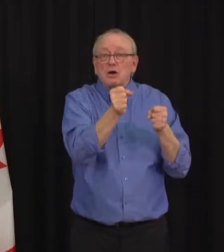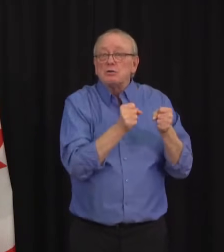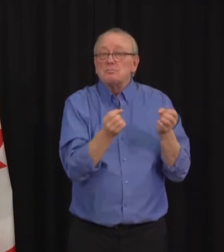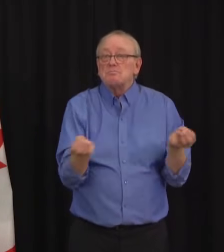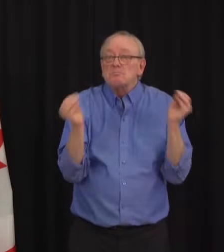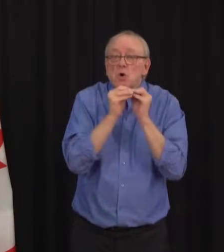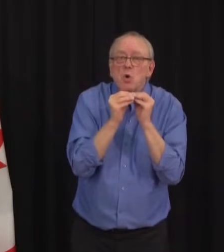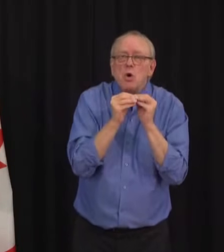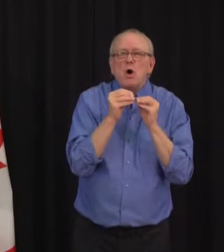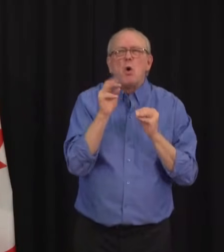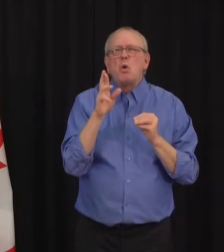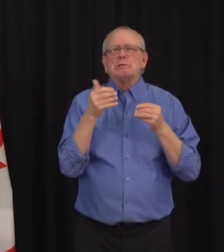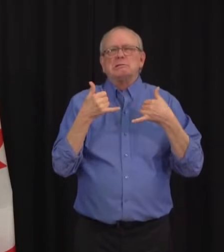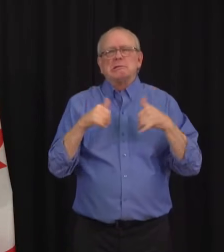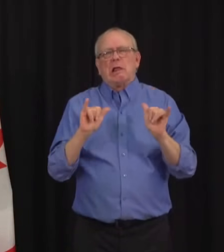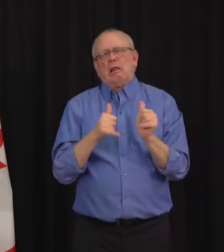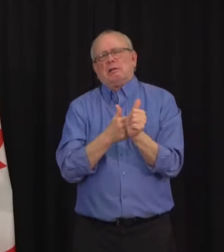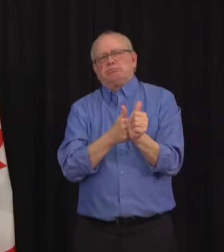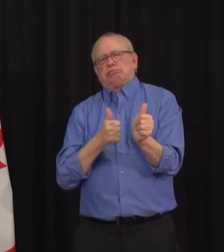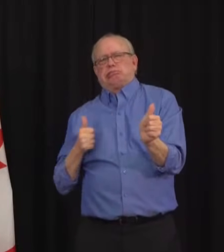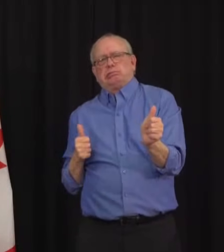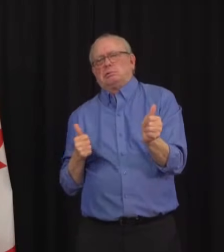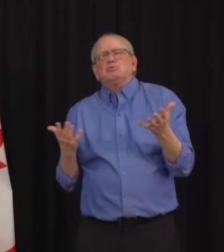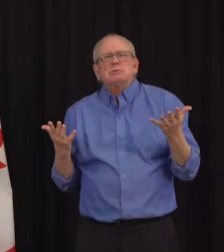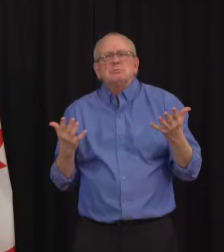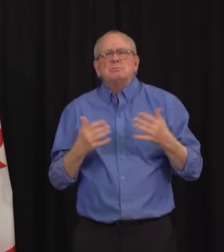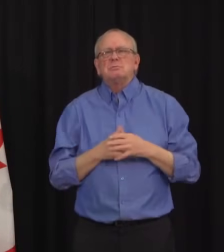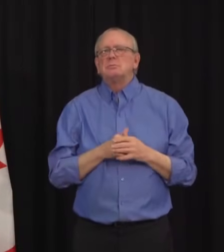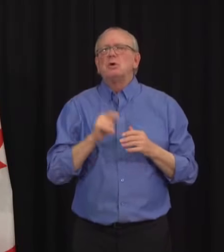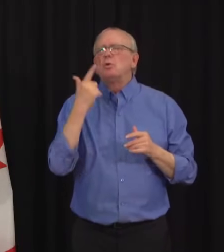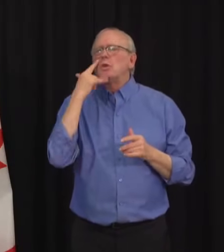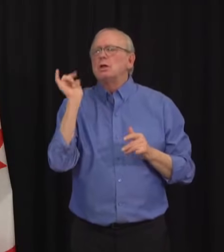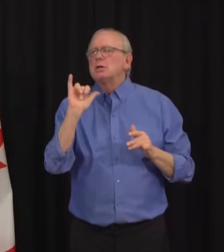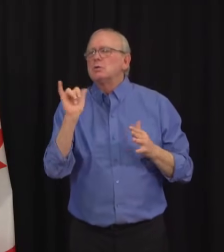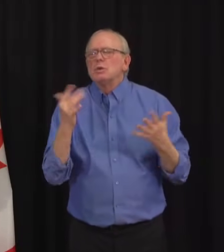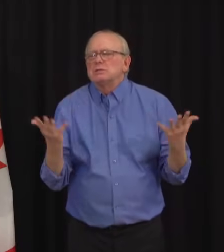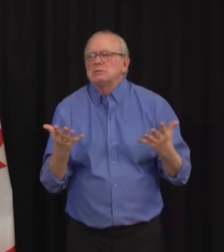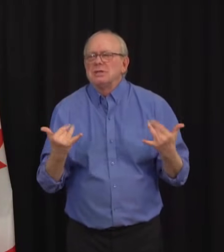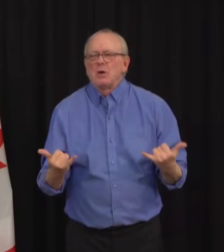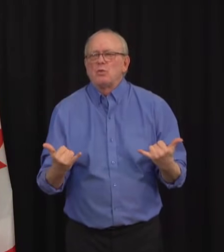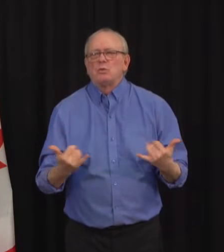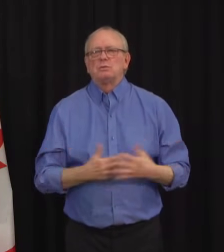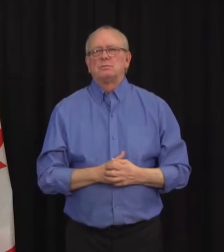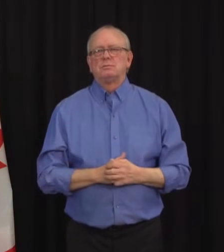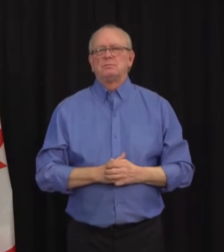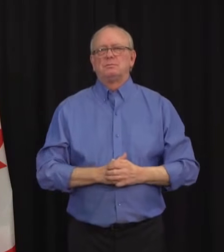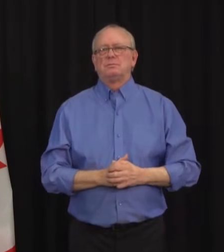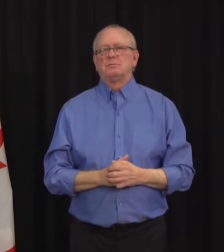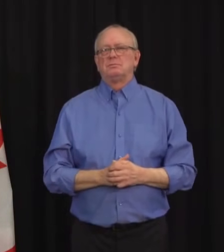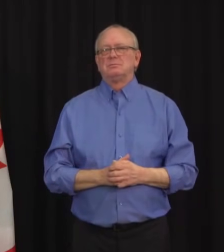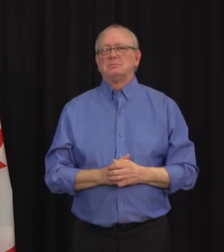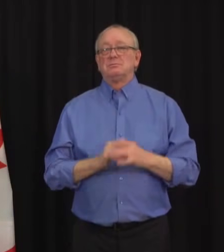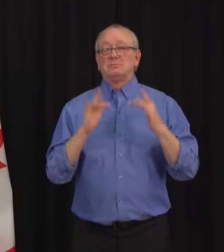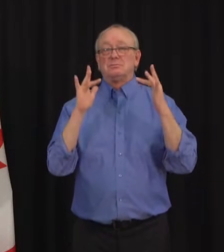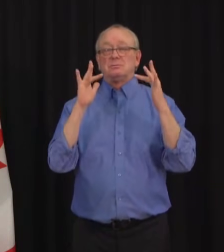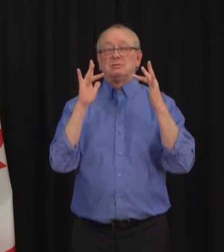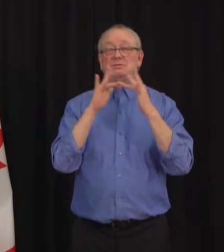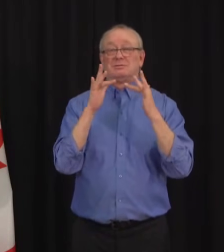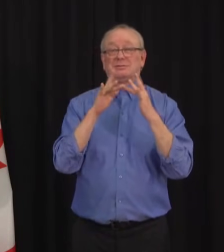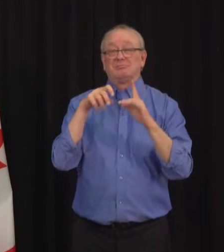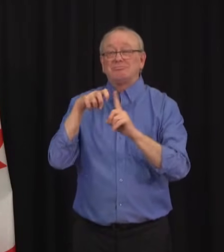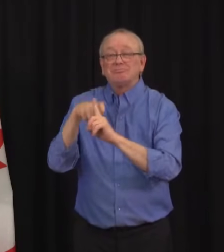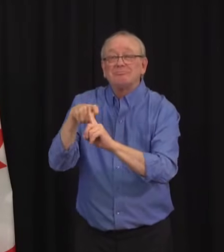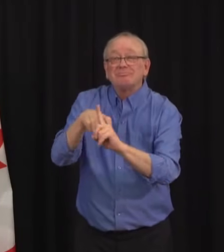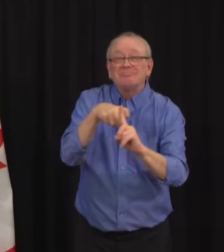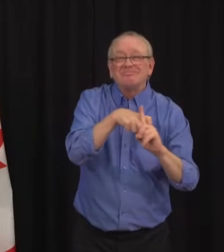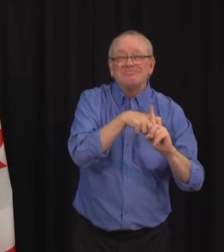now? Our contact tracing system is still struggling, as I've said before, under the volume of new cases that continue